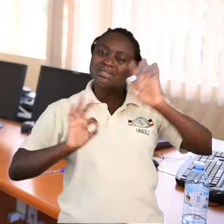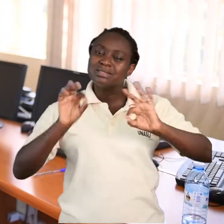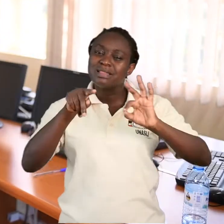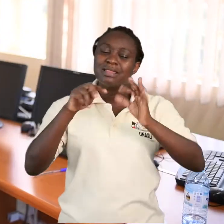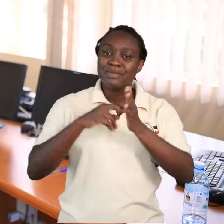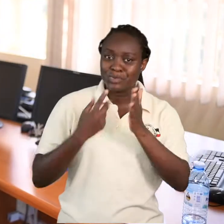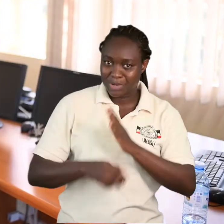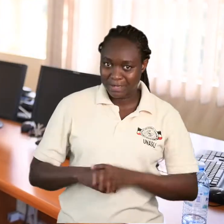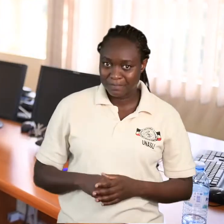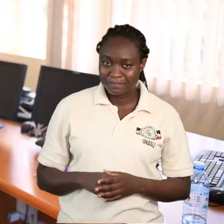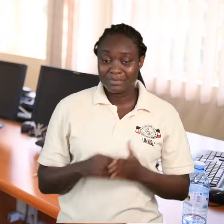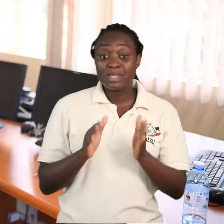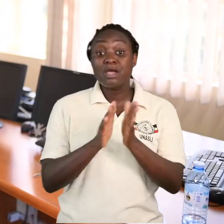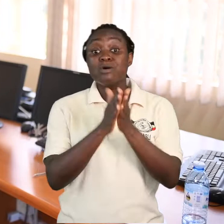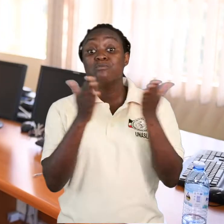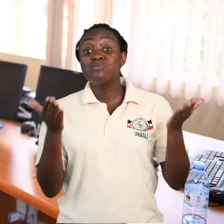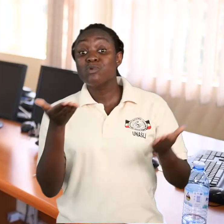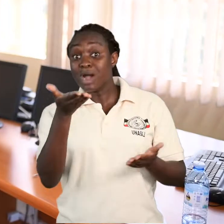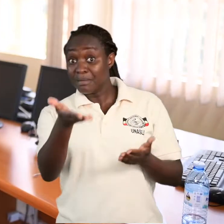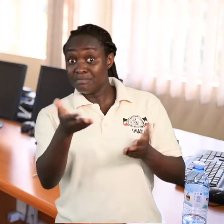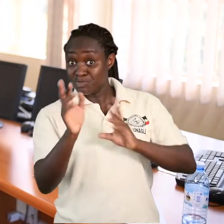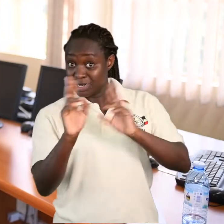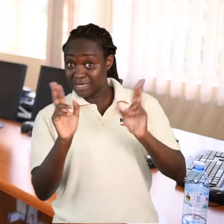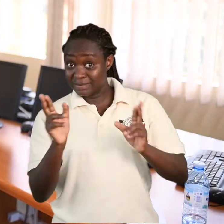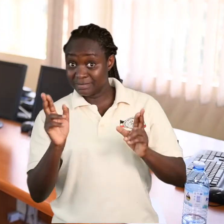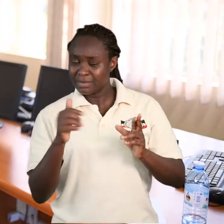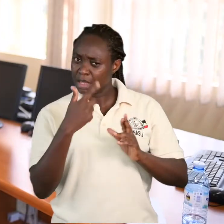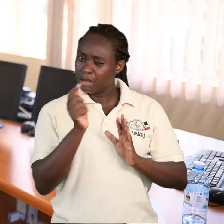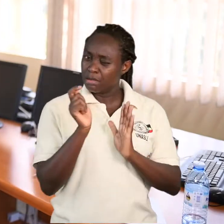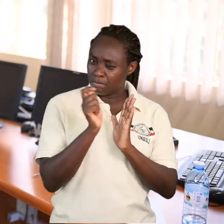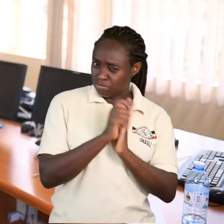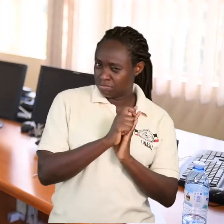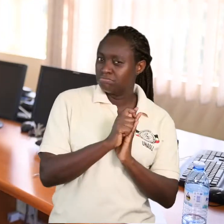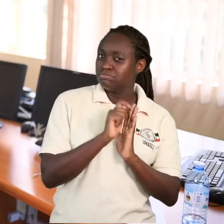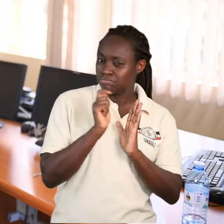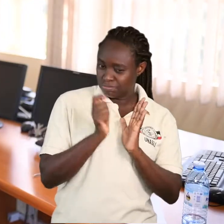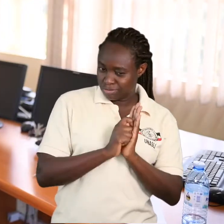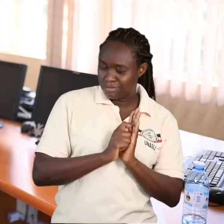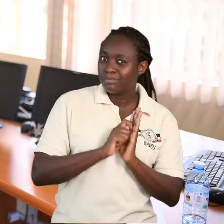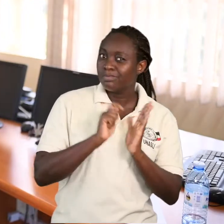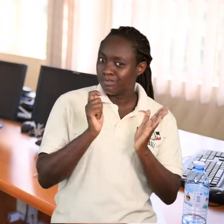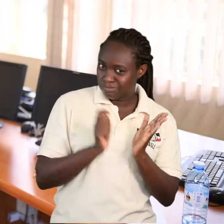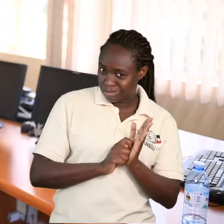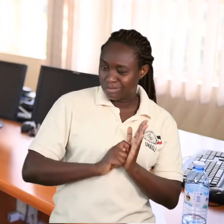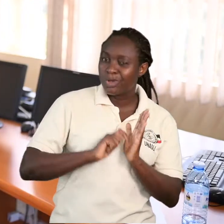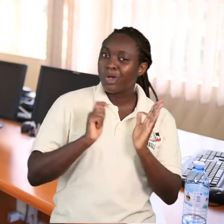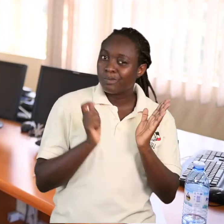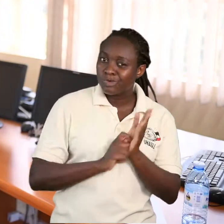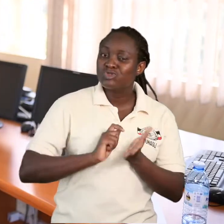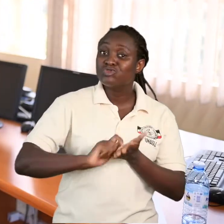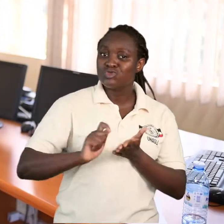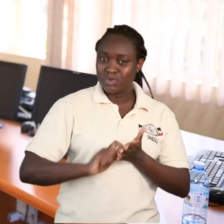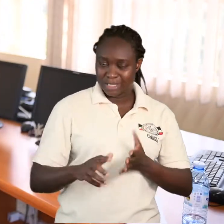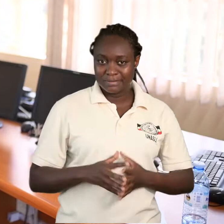you open your art book because whatever short note point we take, you have to take note of it.